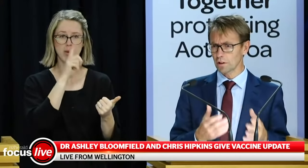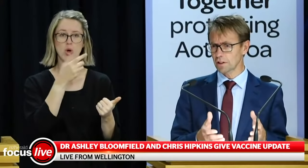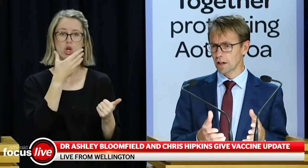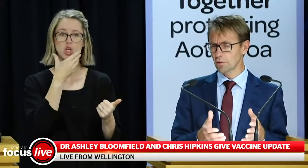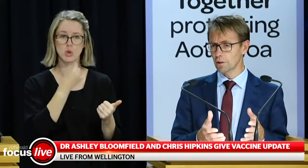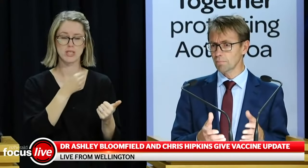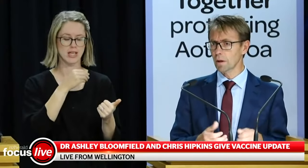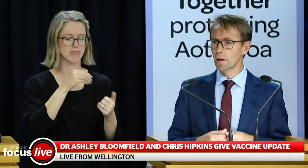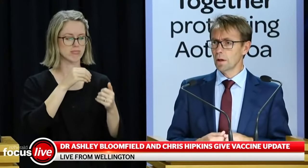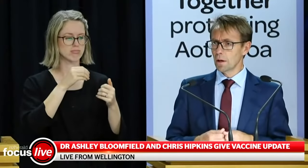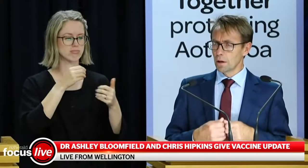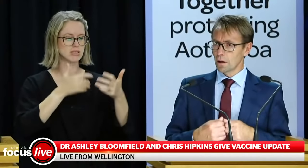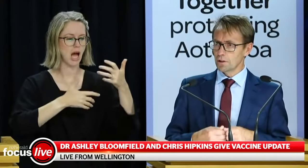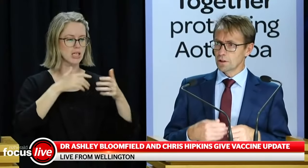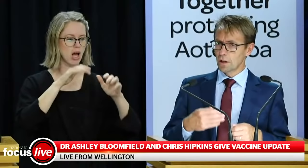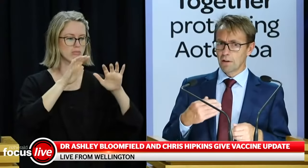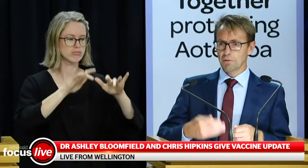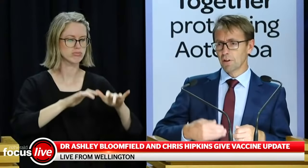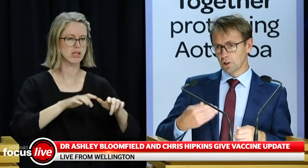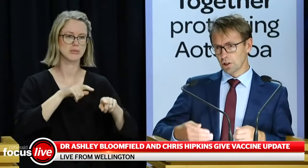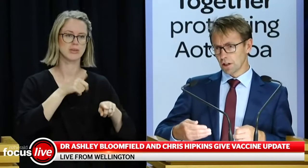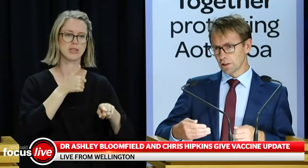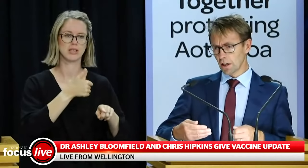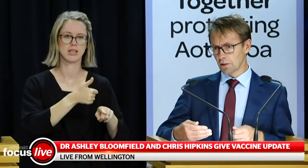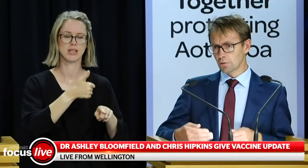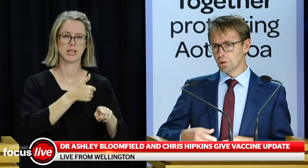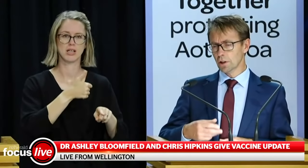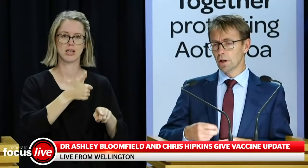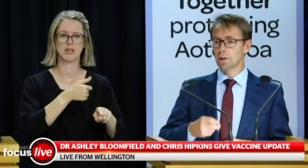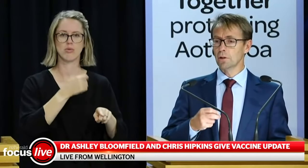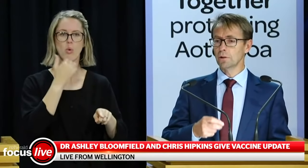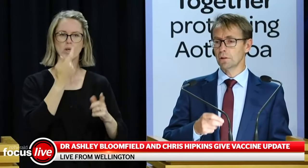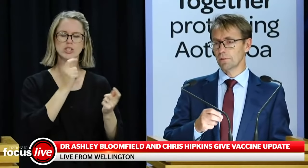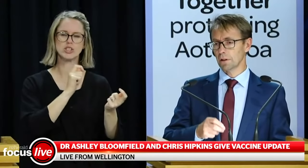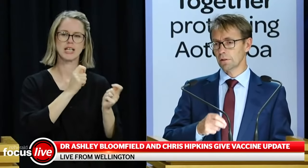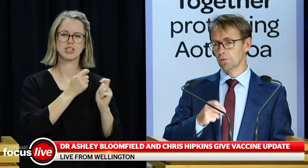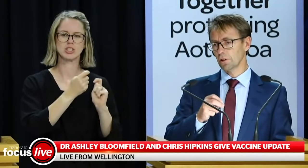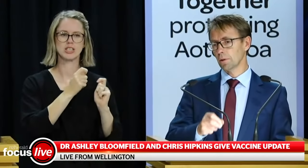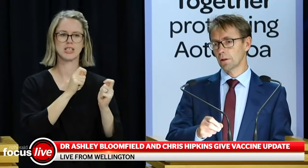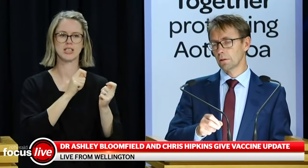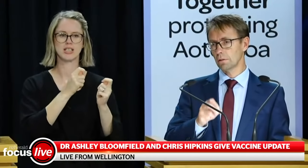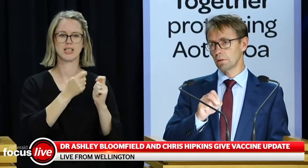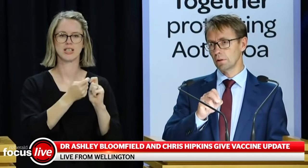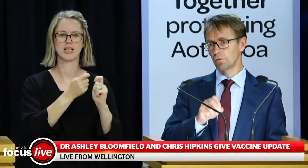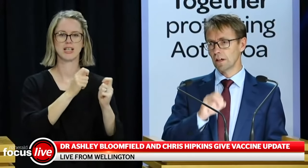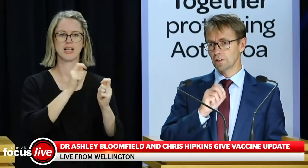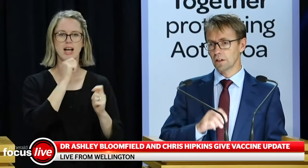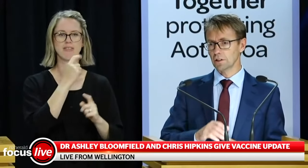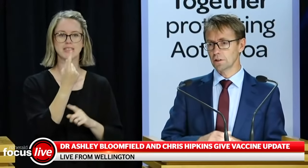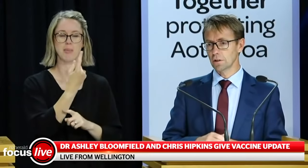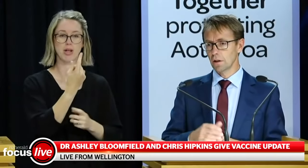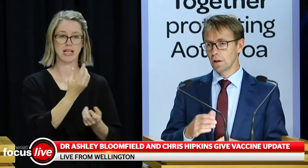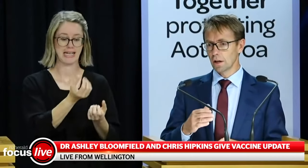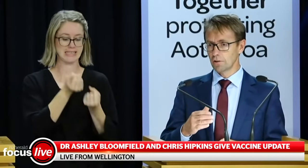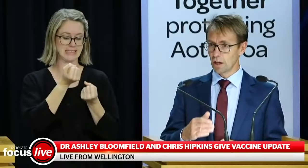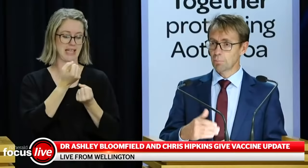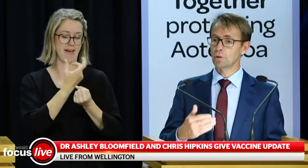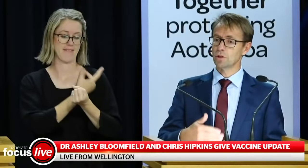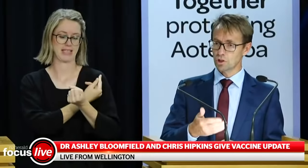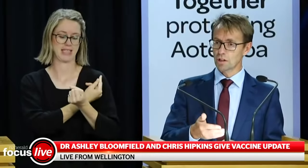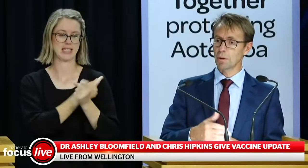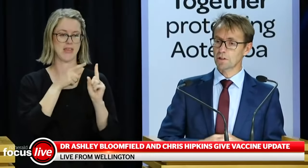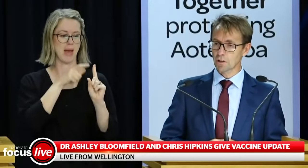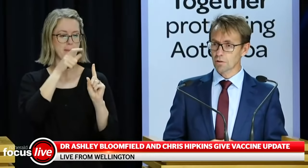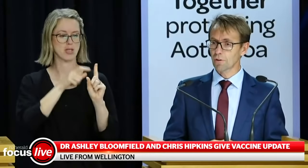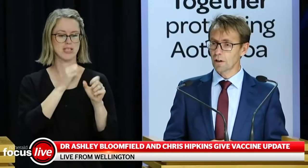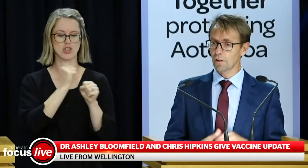who are putting the data in. It's having functionality added all the time, including the fact that if someone is vaccinated, that